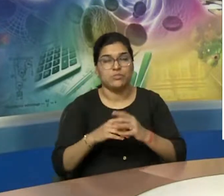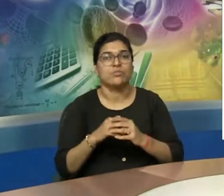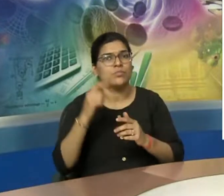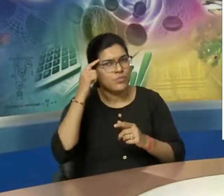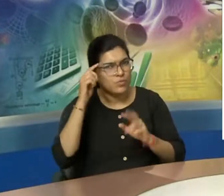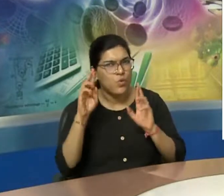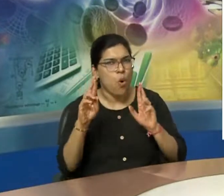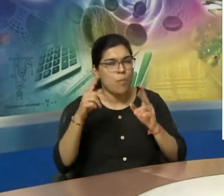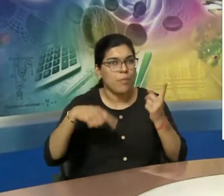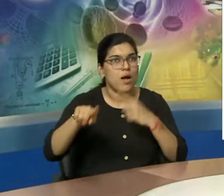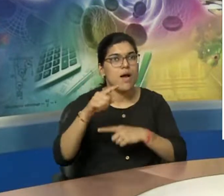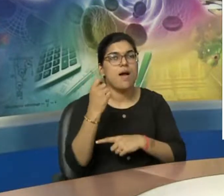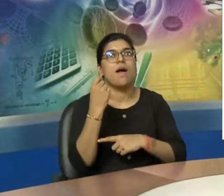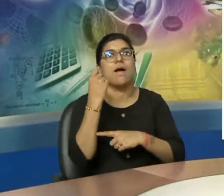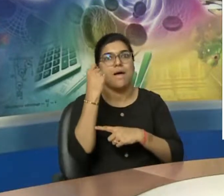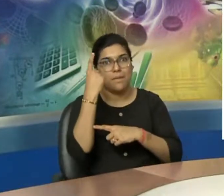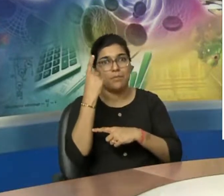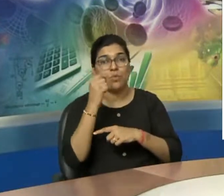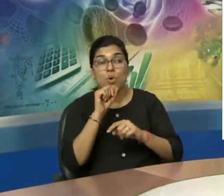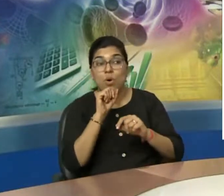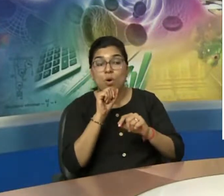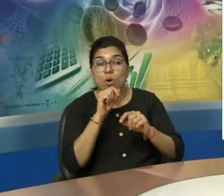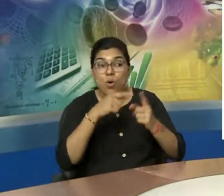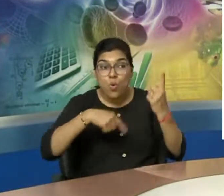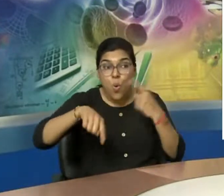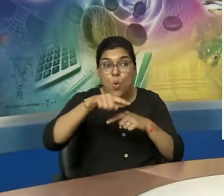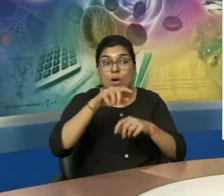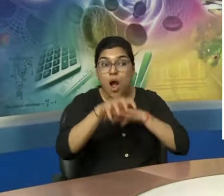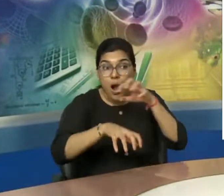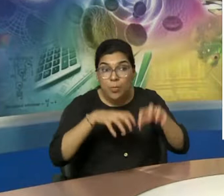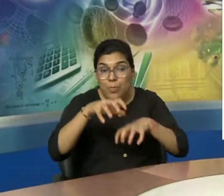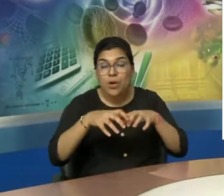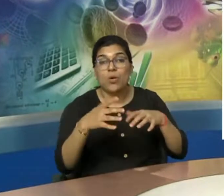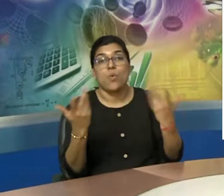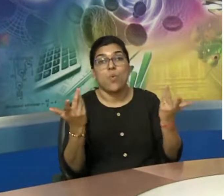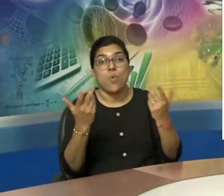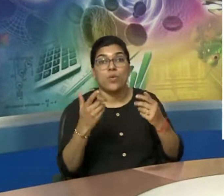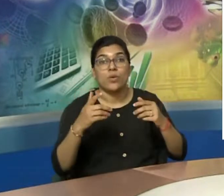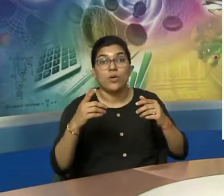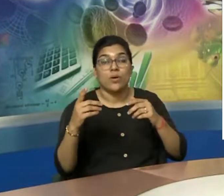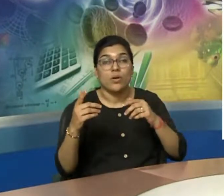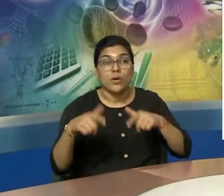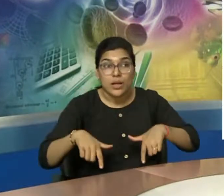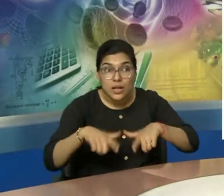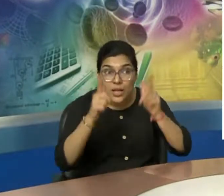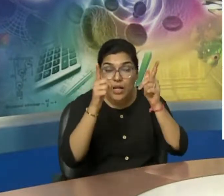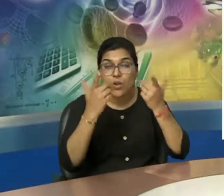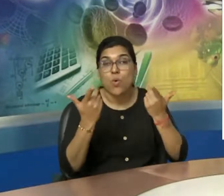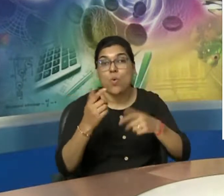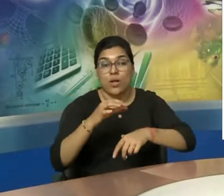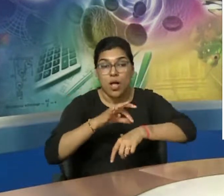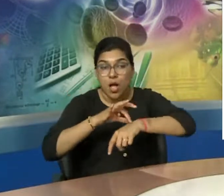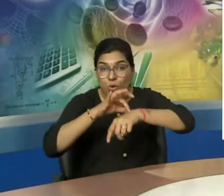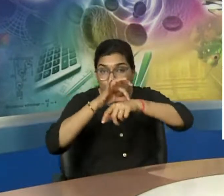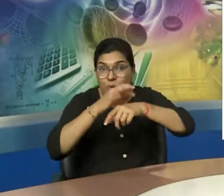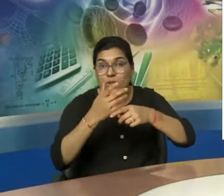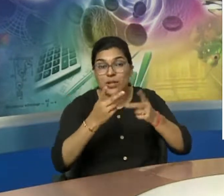So we have covered this lesson, and we talked about the species, animals,